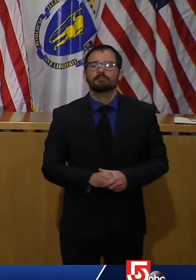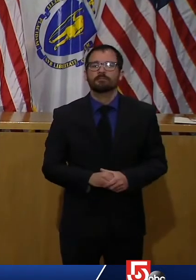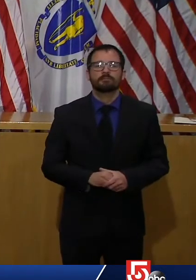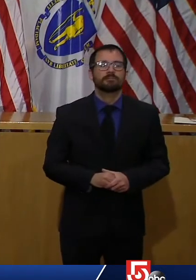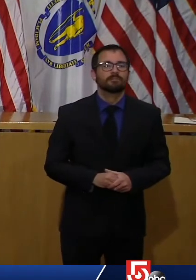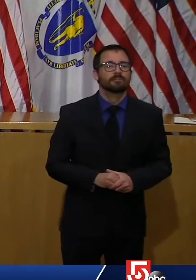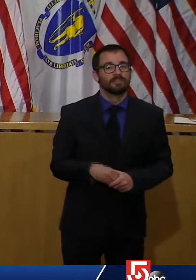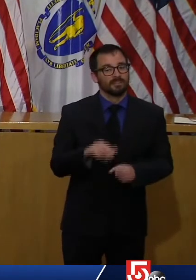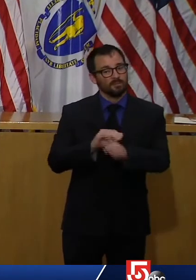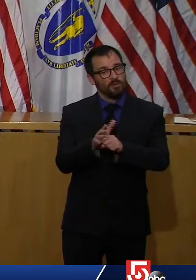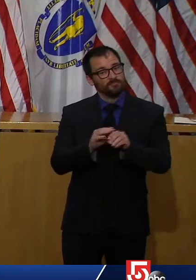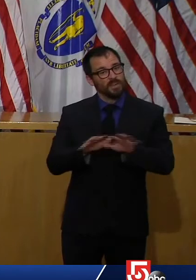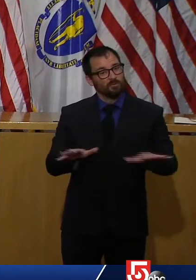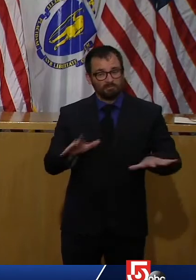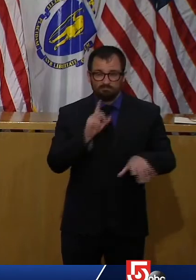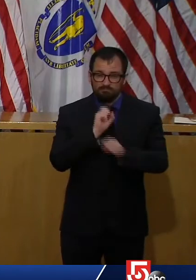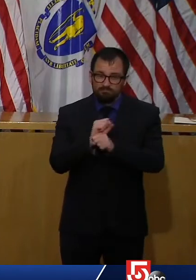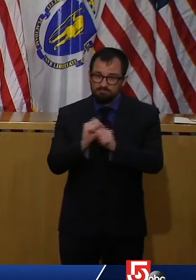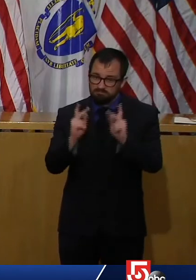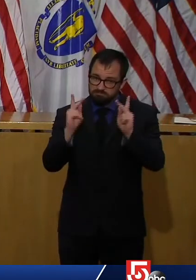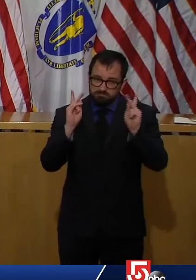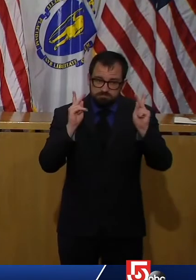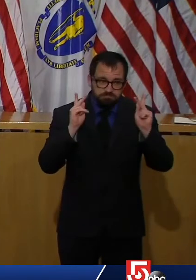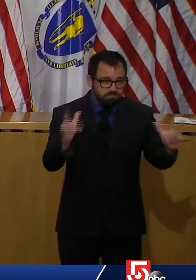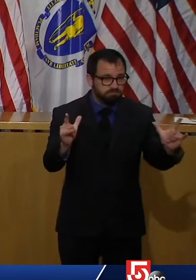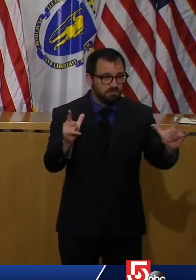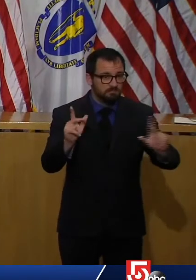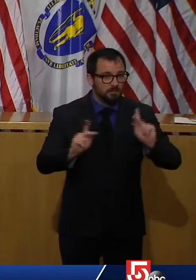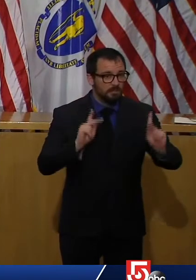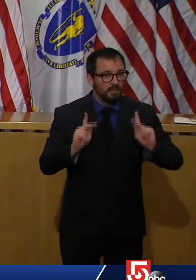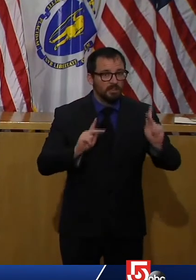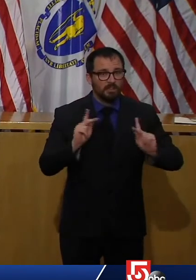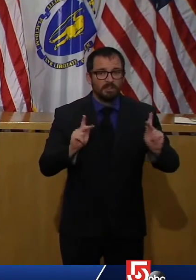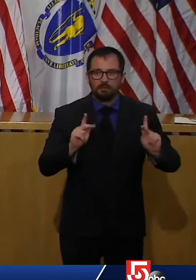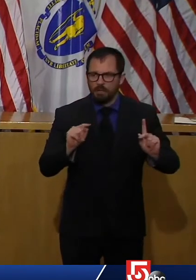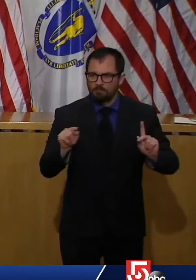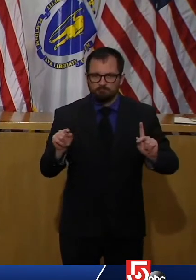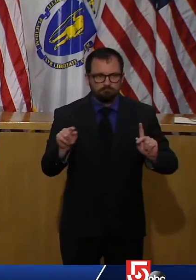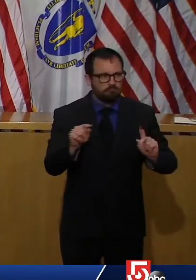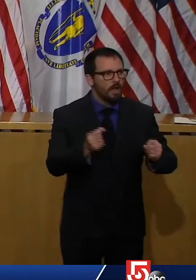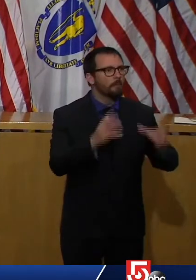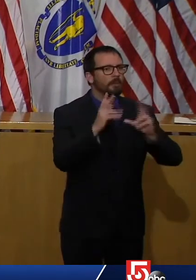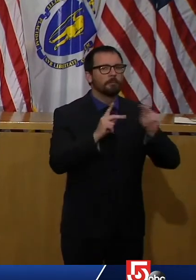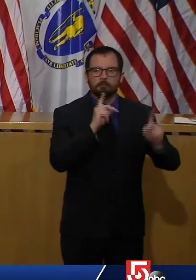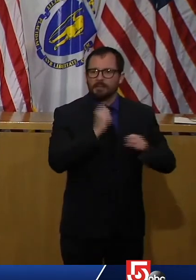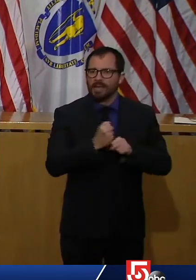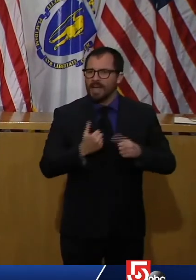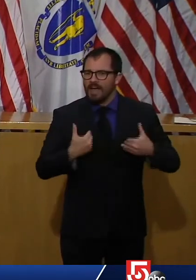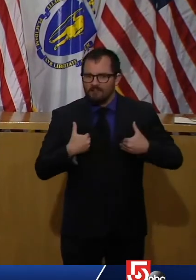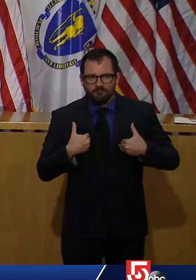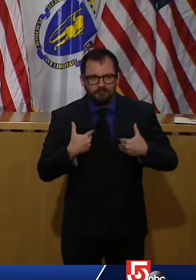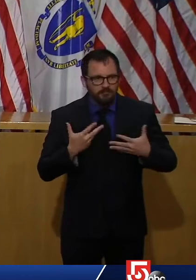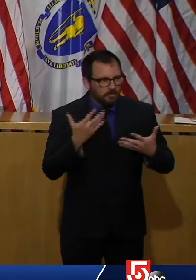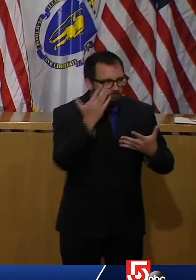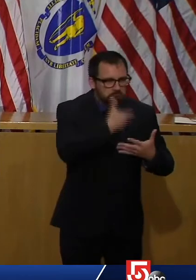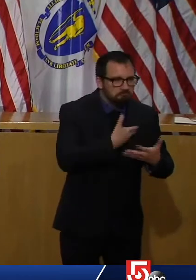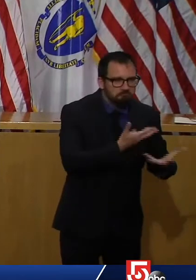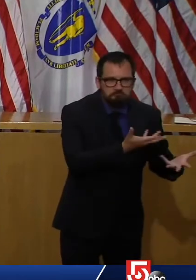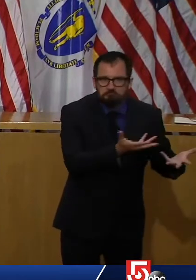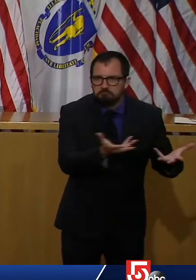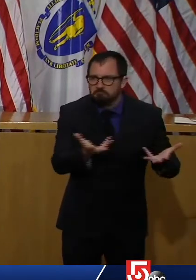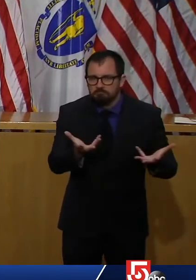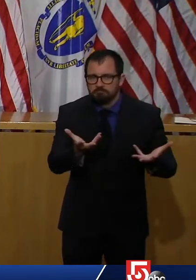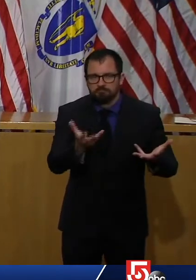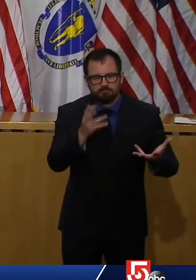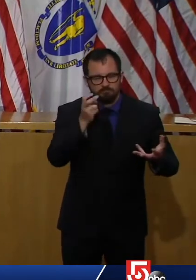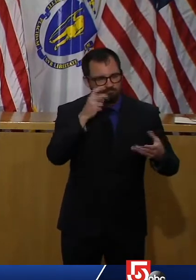all. That's what makes it, in many respects, so dangerous. And I can just tell you, and I would say this to anybody in